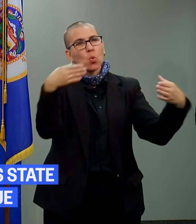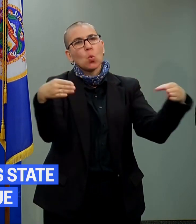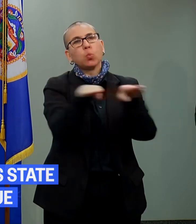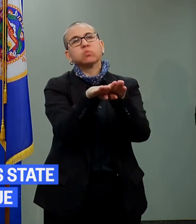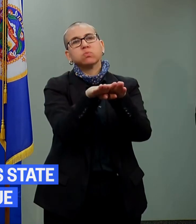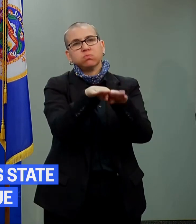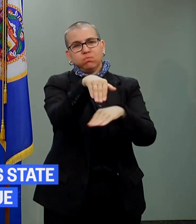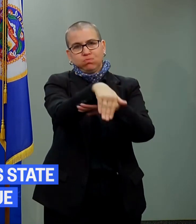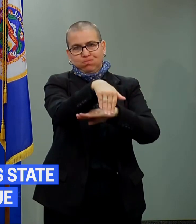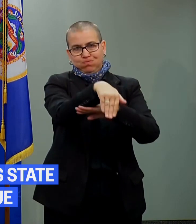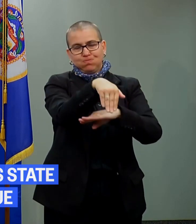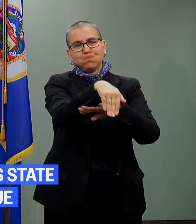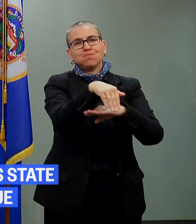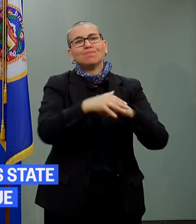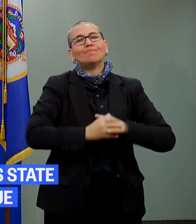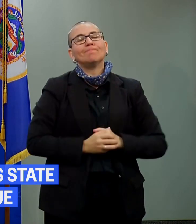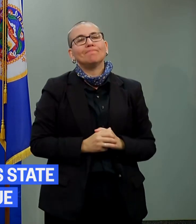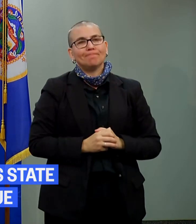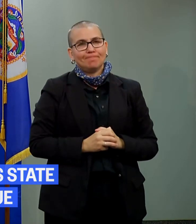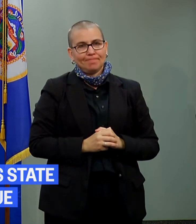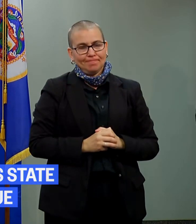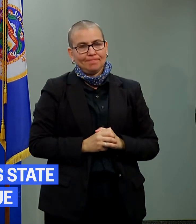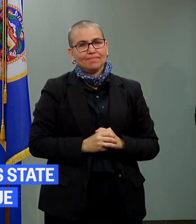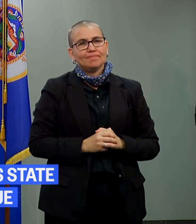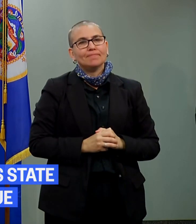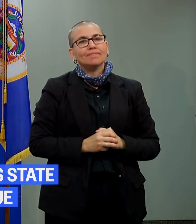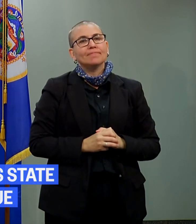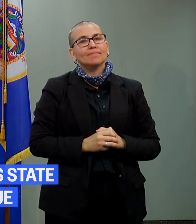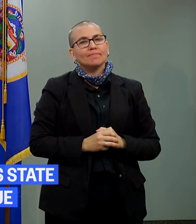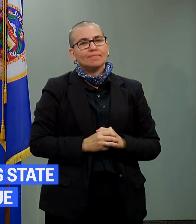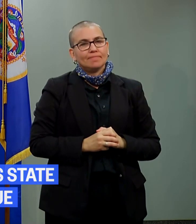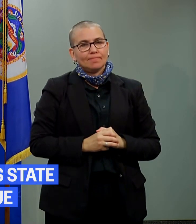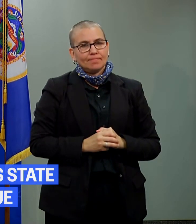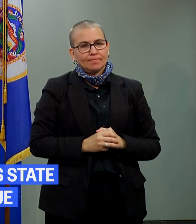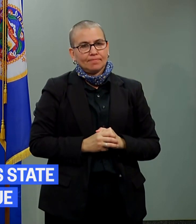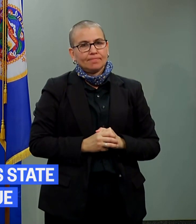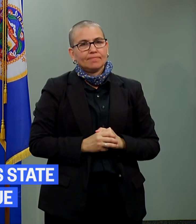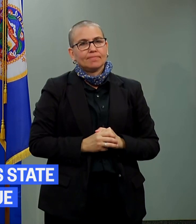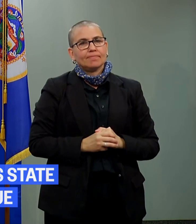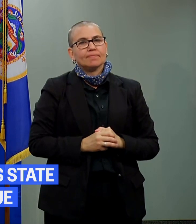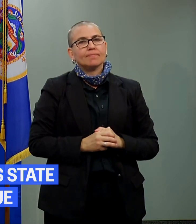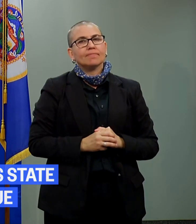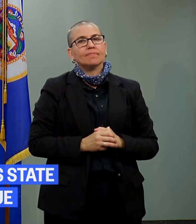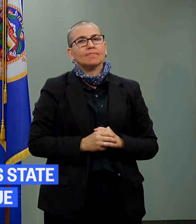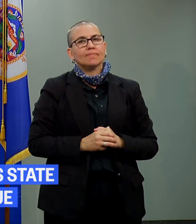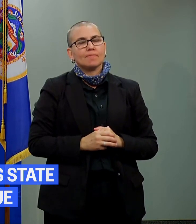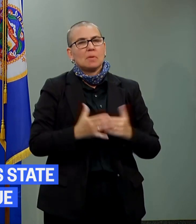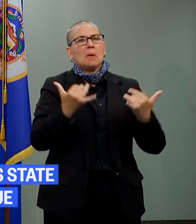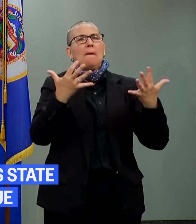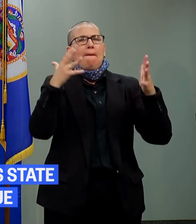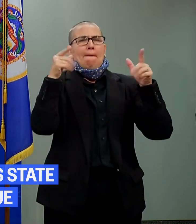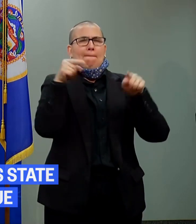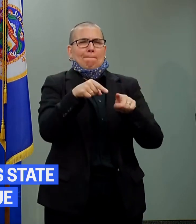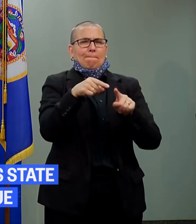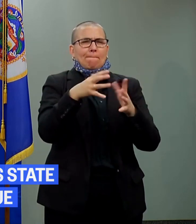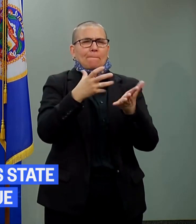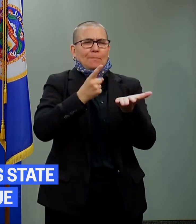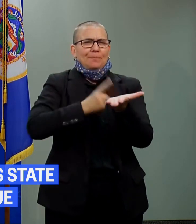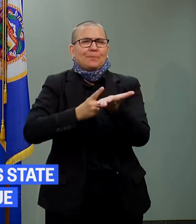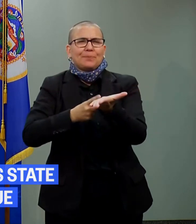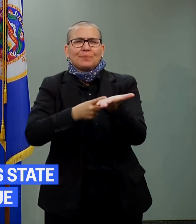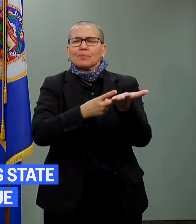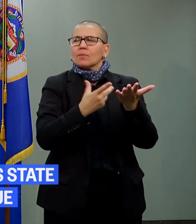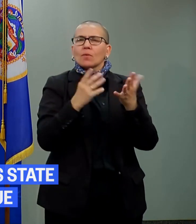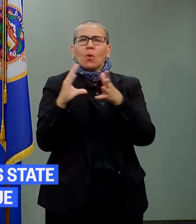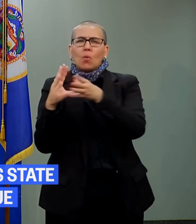In talking about what it takes to make this happen, you're hearing a lot of thanks. I think there's a lot of untold stories out there of everyone who was making